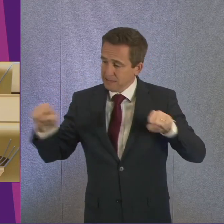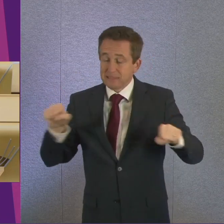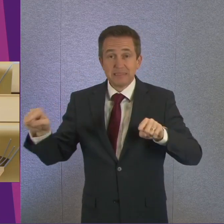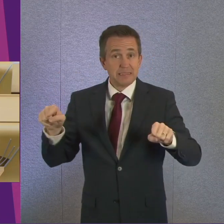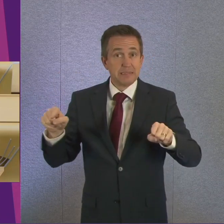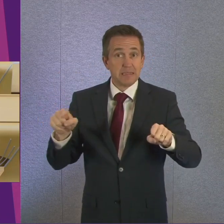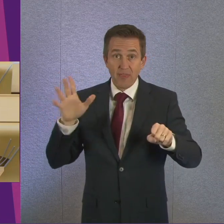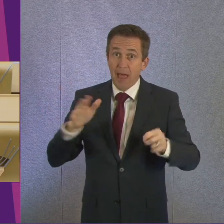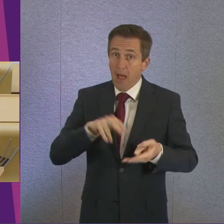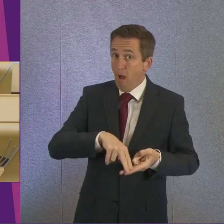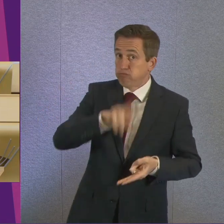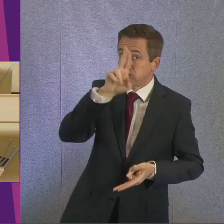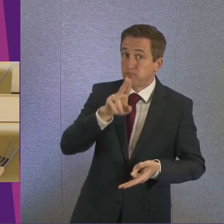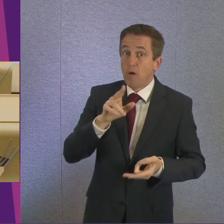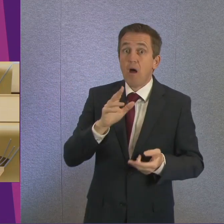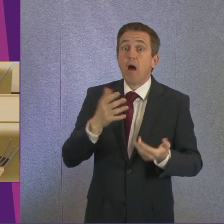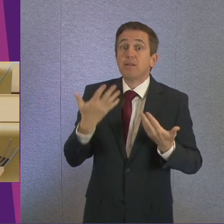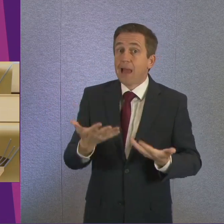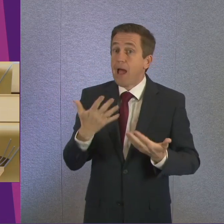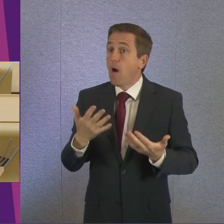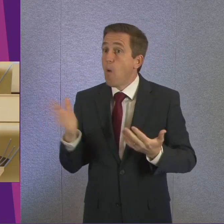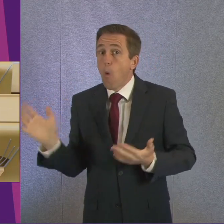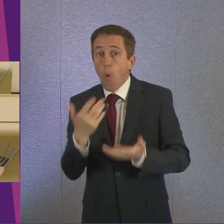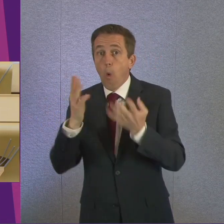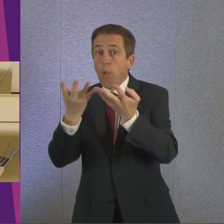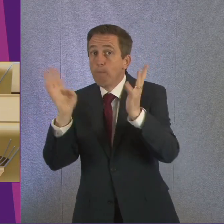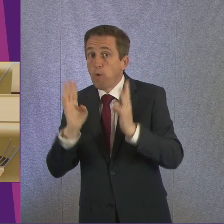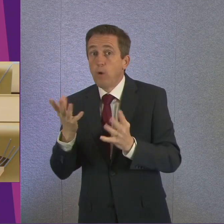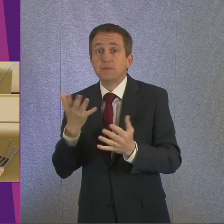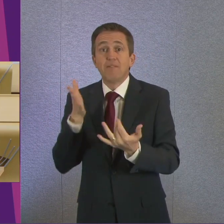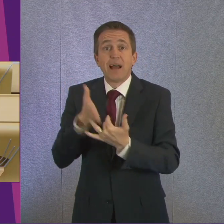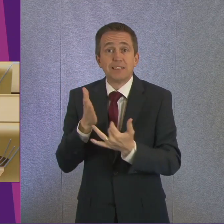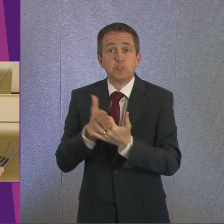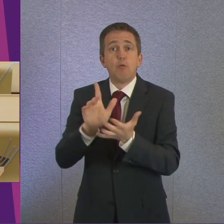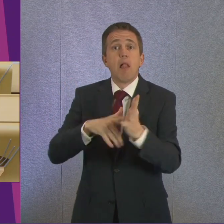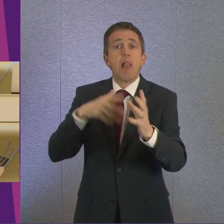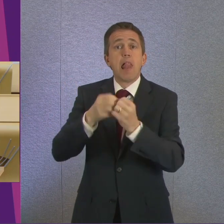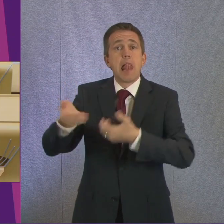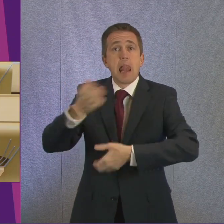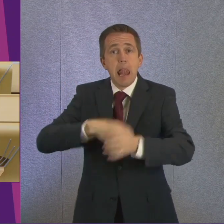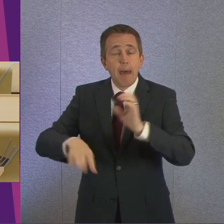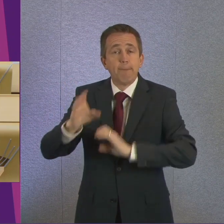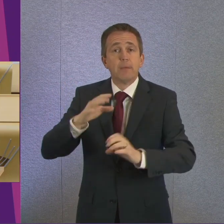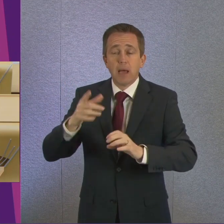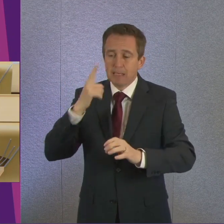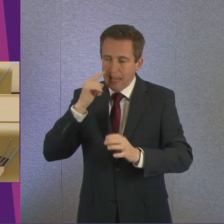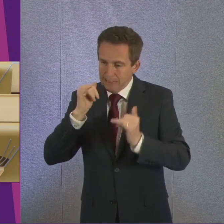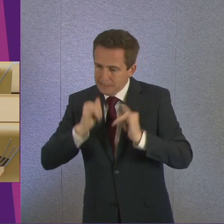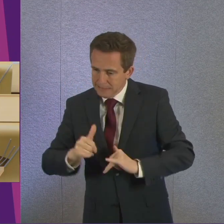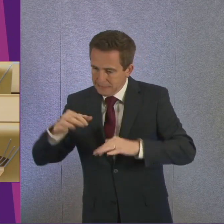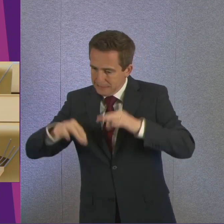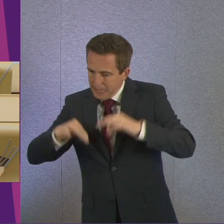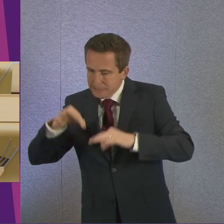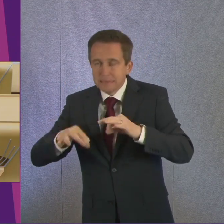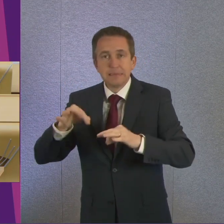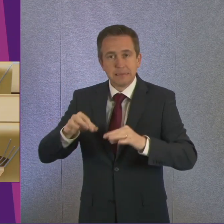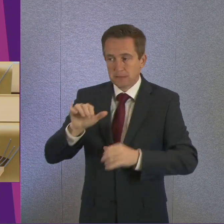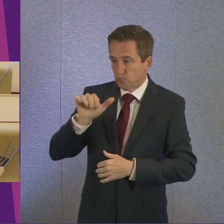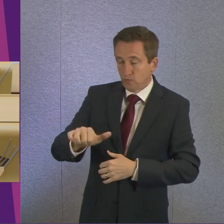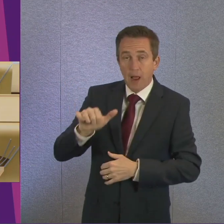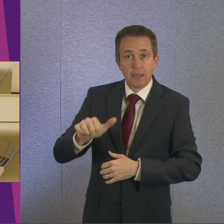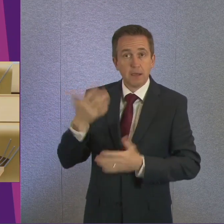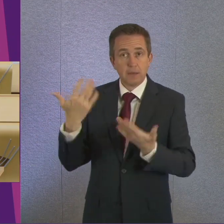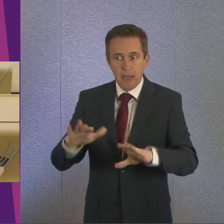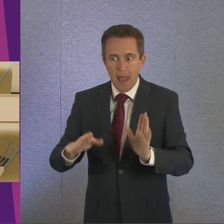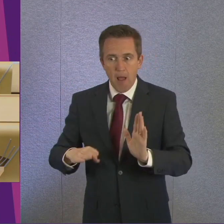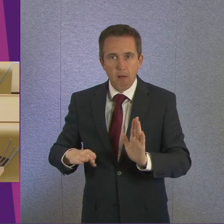significantly. All boards now have access to laboratory facilities, and the testing capacity has increased, as Ms Johnson said, to the